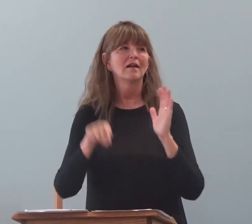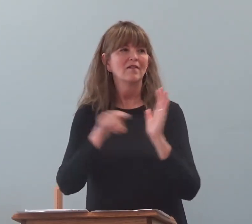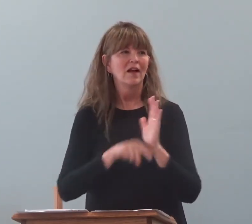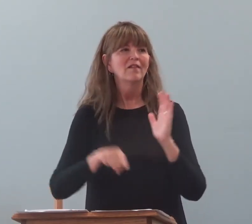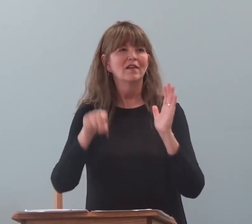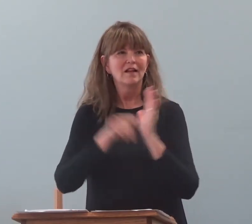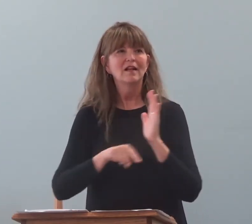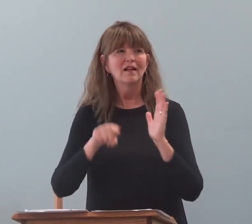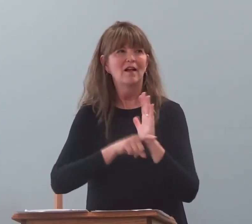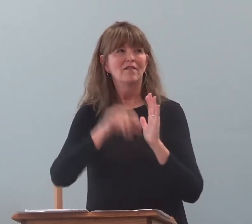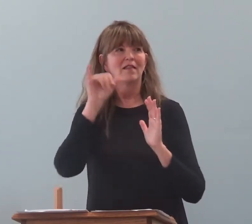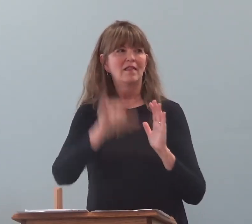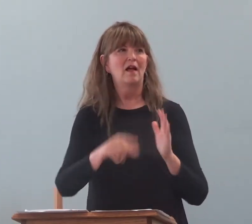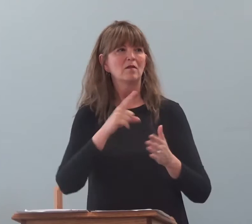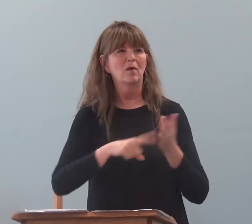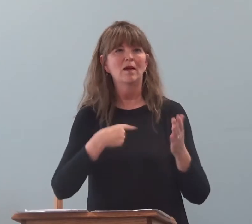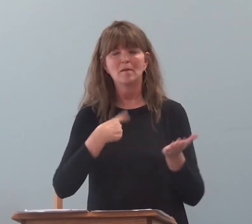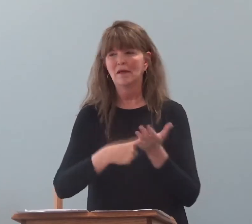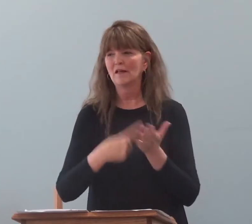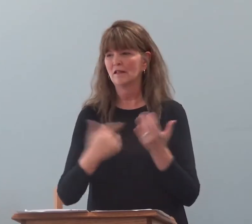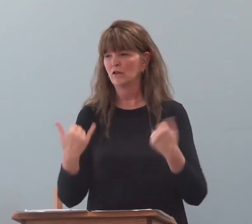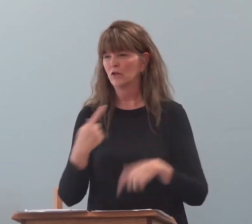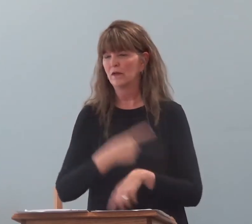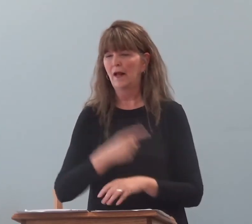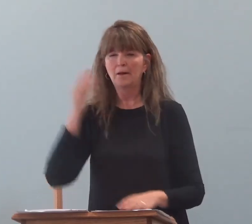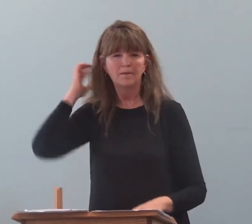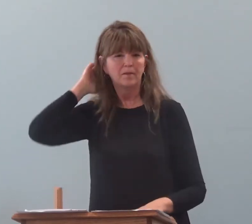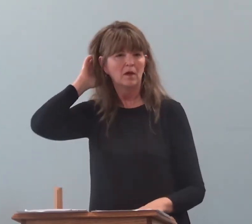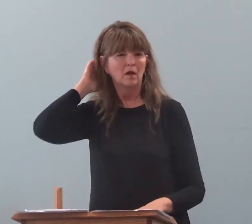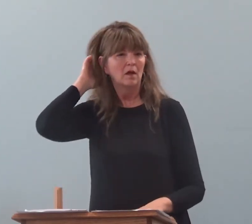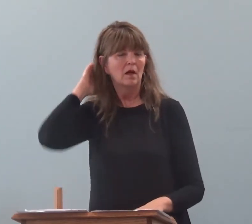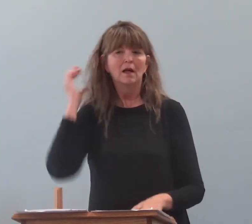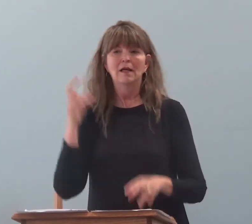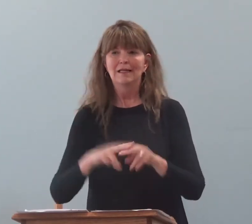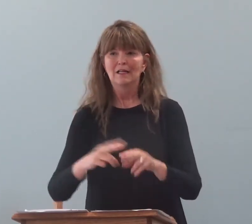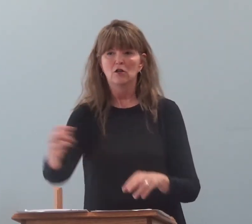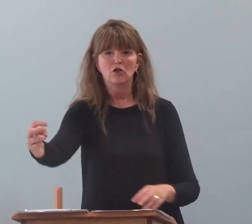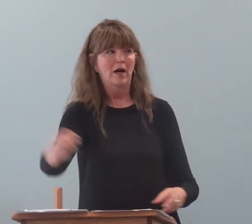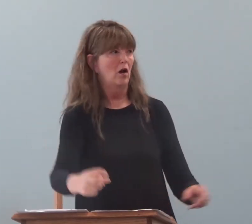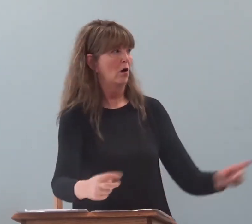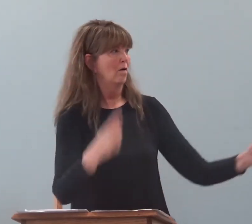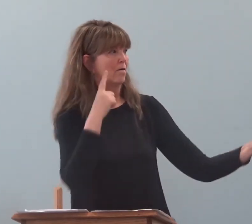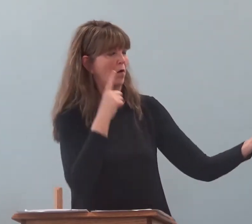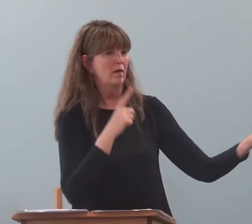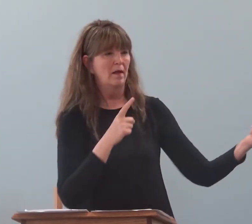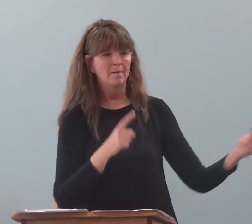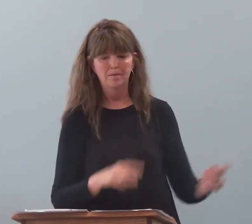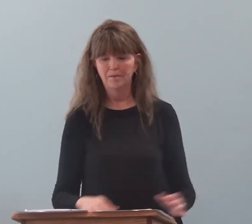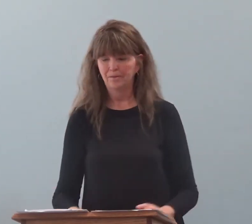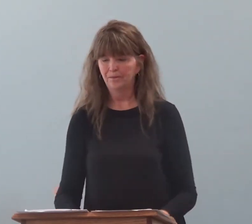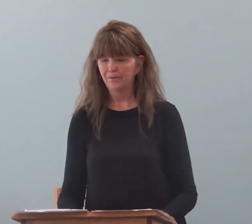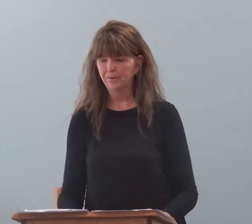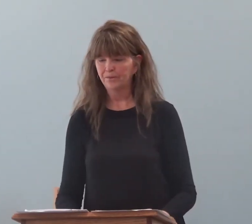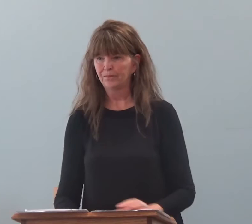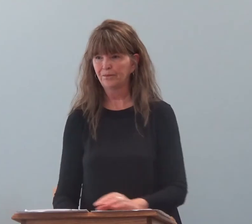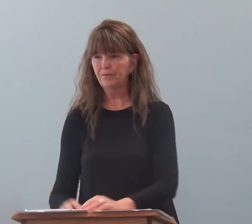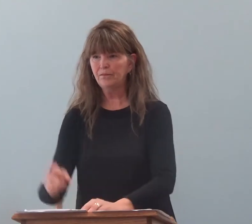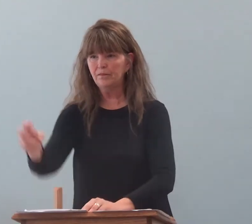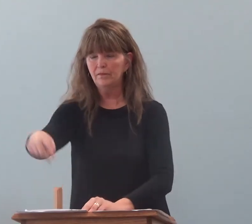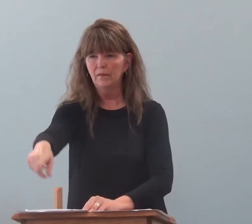of the negative self-talk that we tend to do with ourselves. And I want to address that today. Here, we'll hold until Jean and